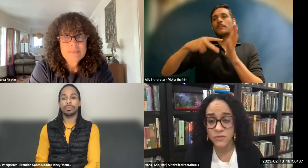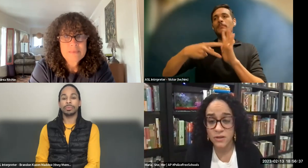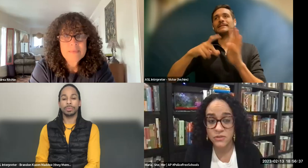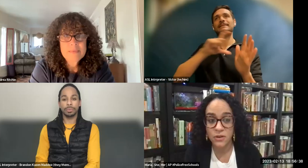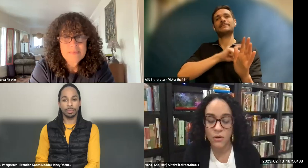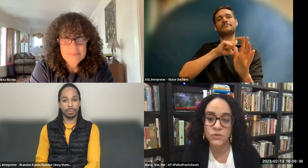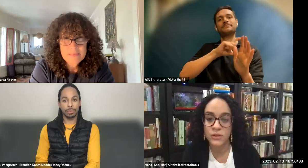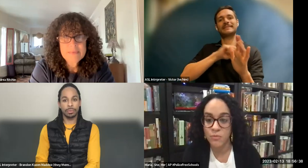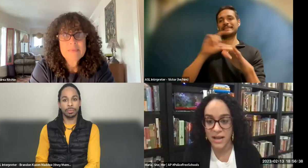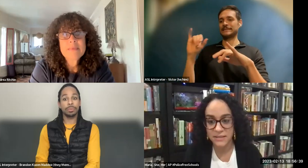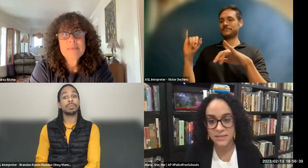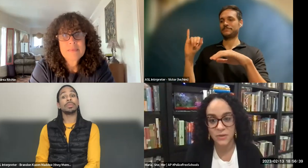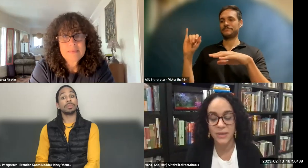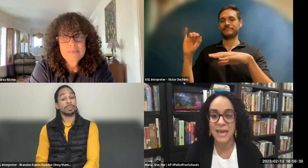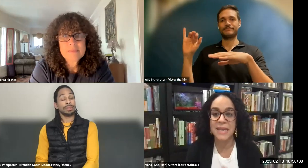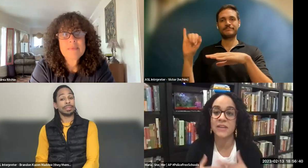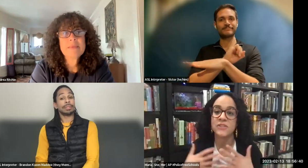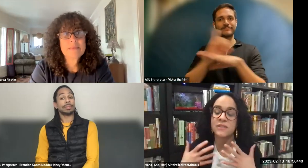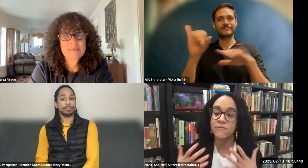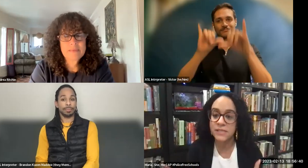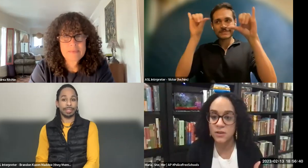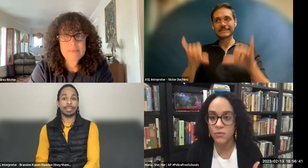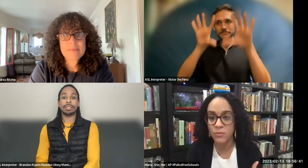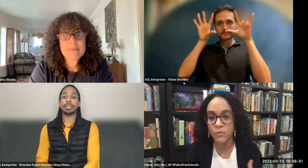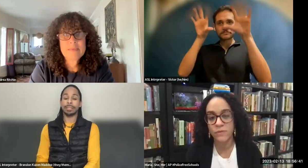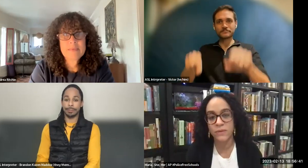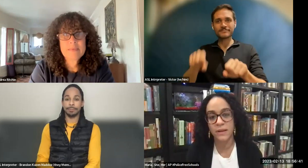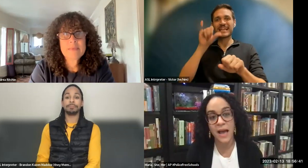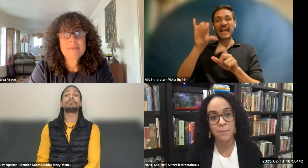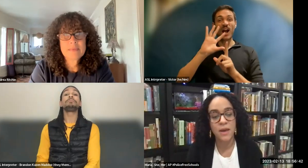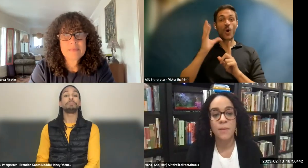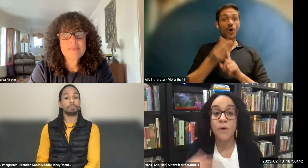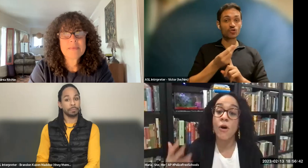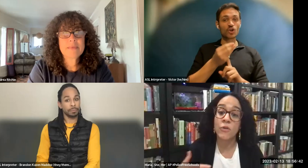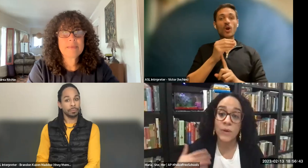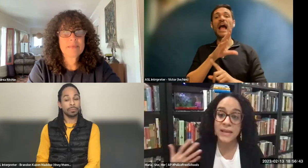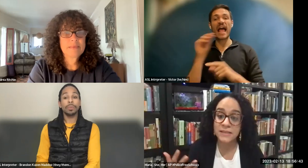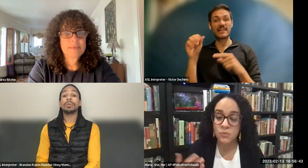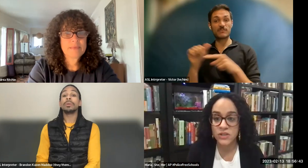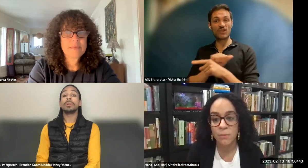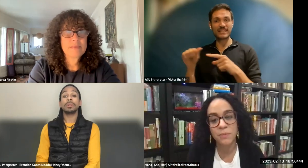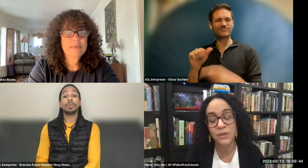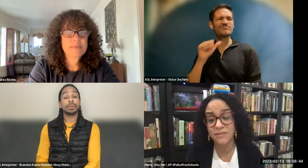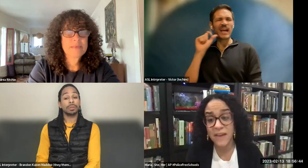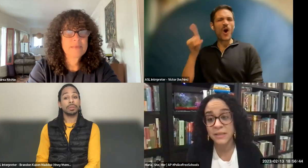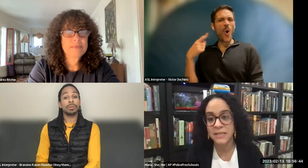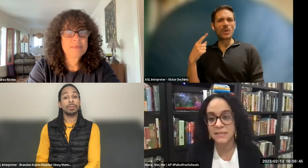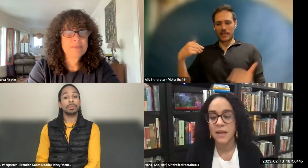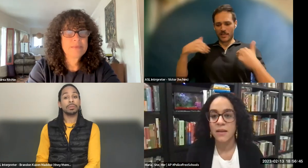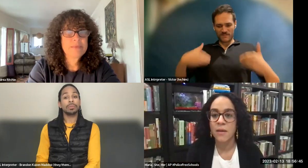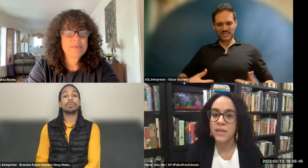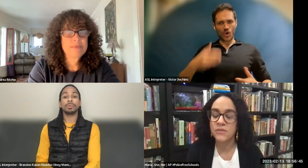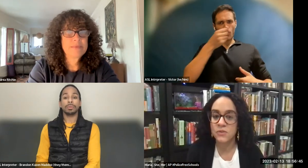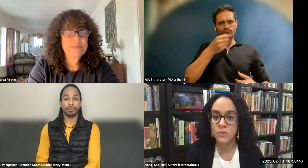policing infrastructure, culture, and practice. So again, not just the physical removal of the cop, but all the ways in which young people and